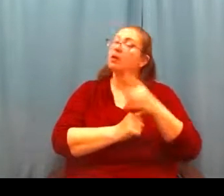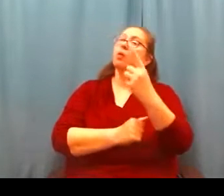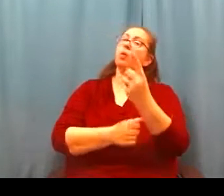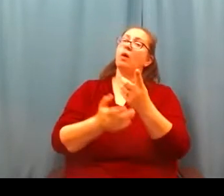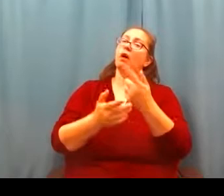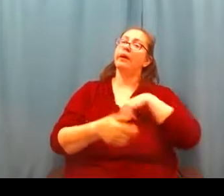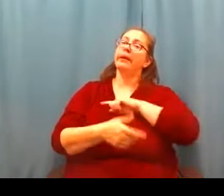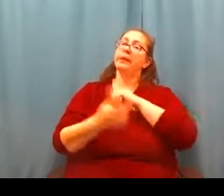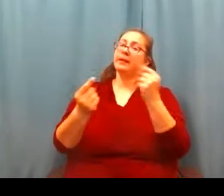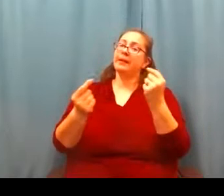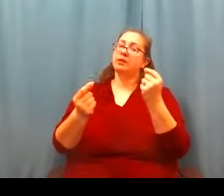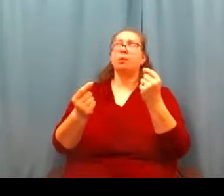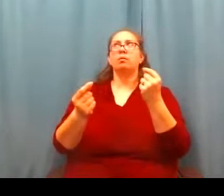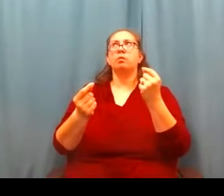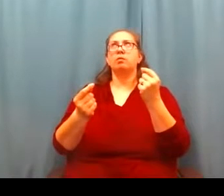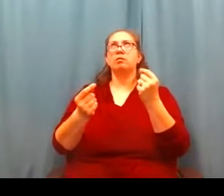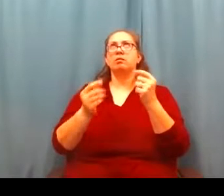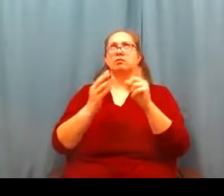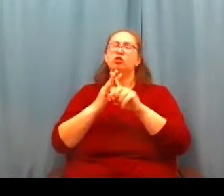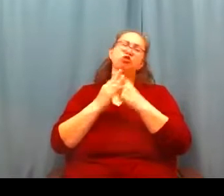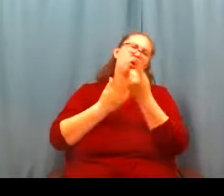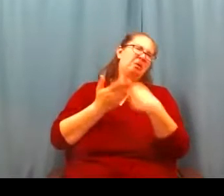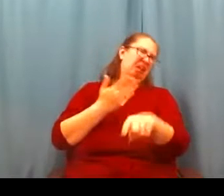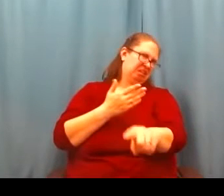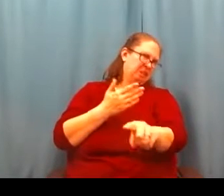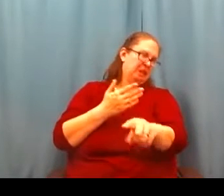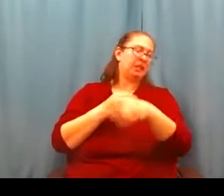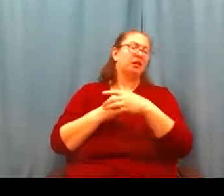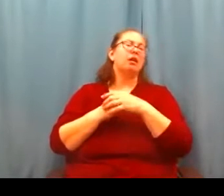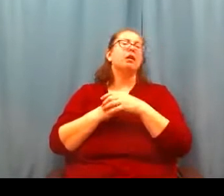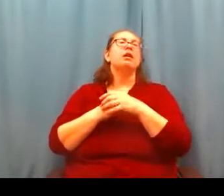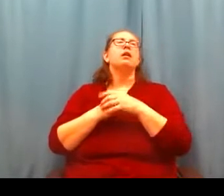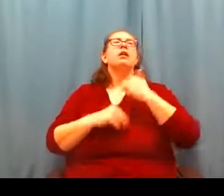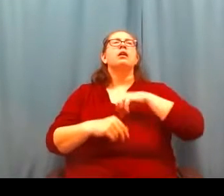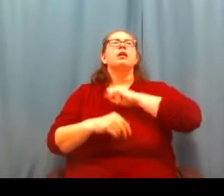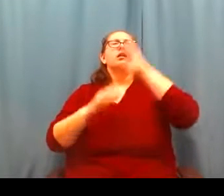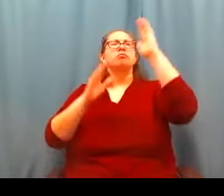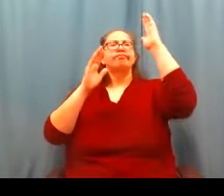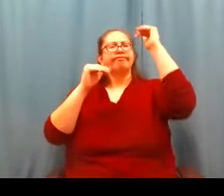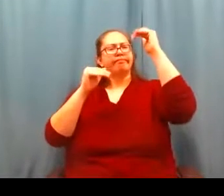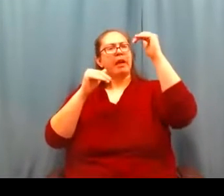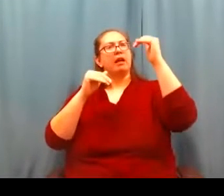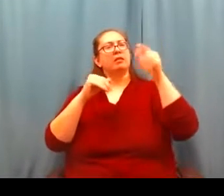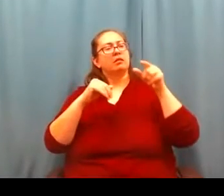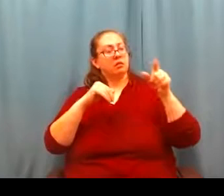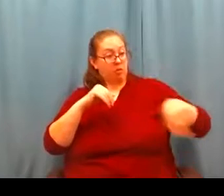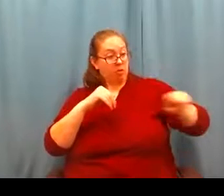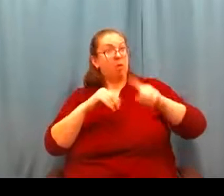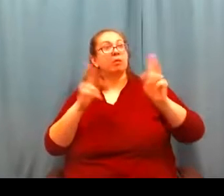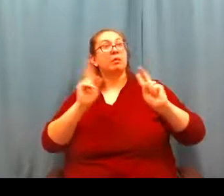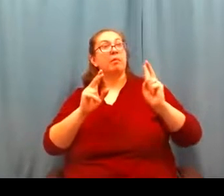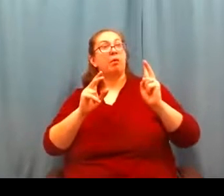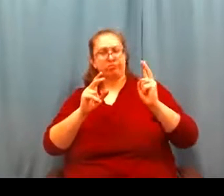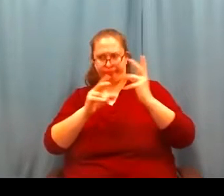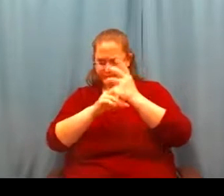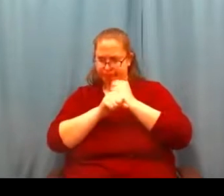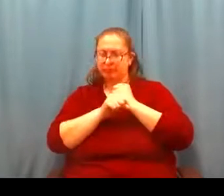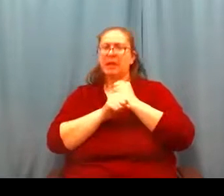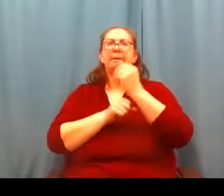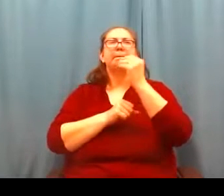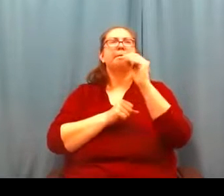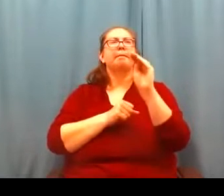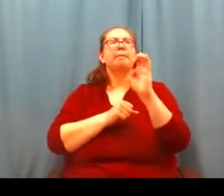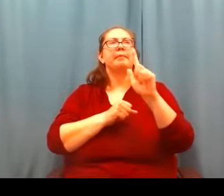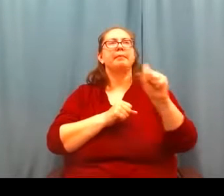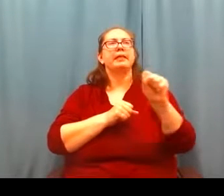and this will be starting actually next week, we expect to provide everyone who's getting Meals on Wheels with